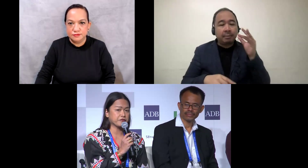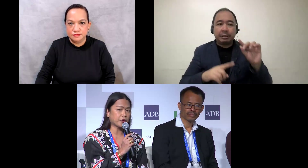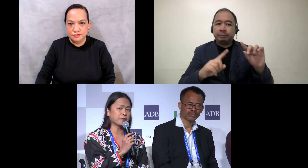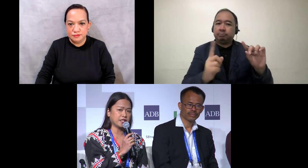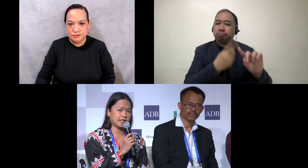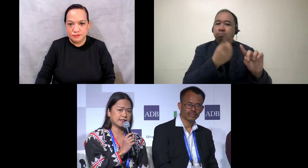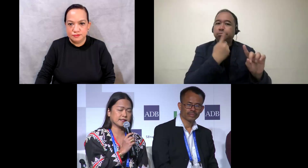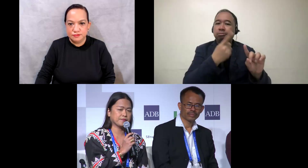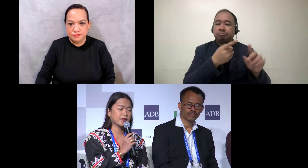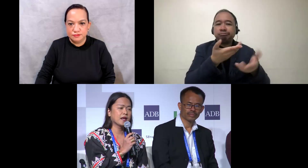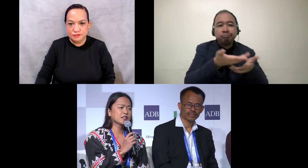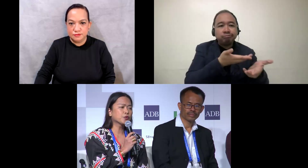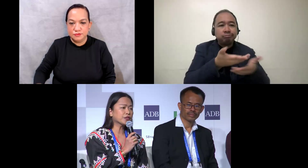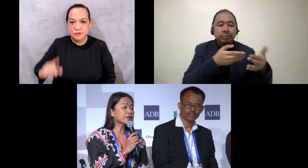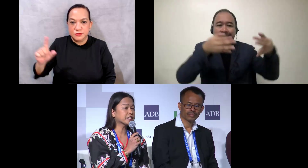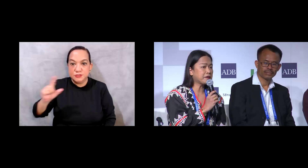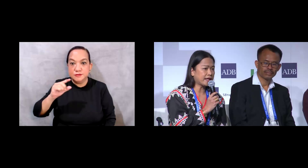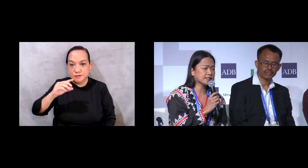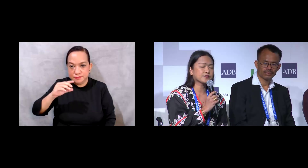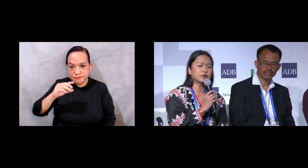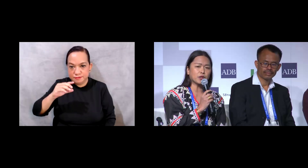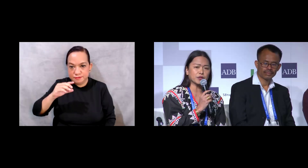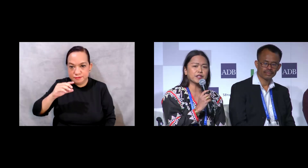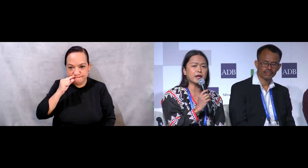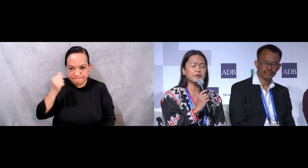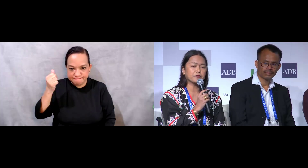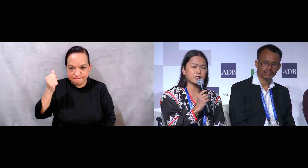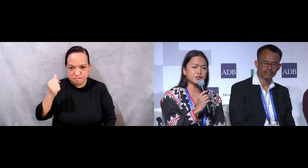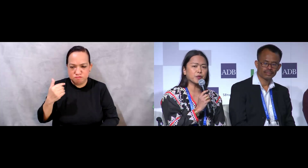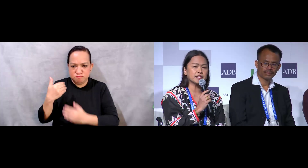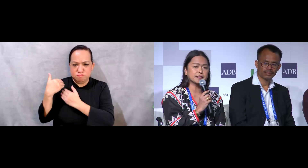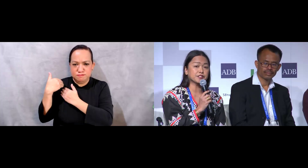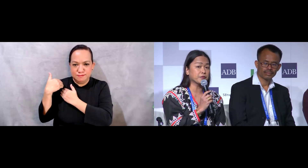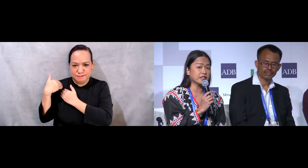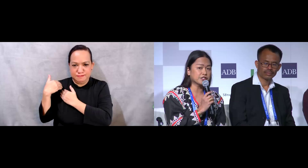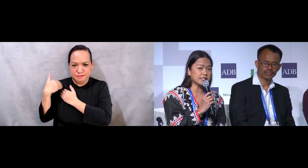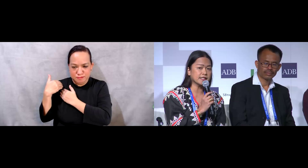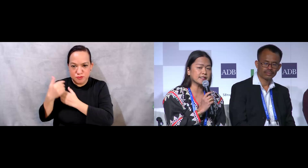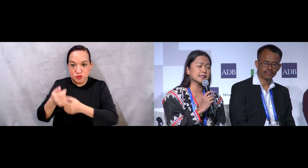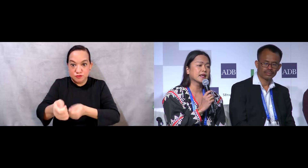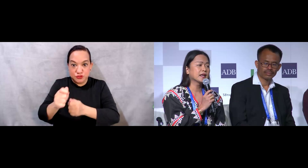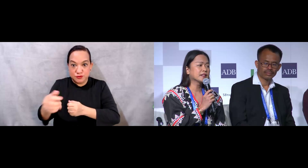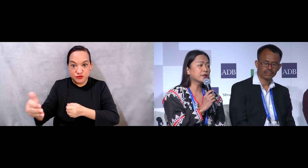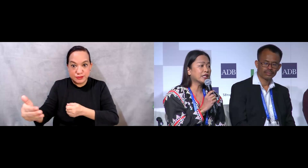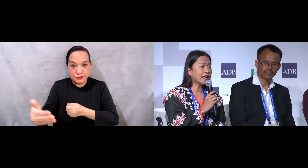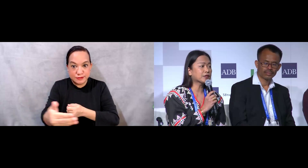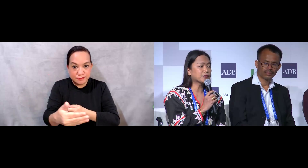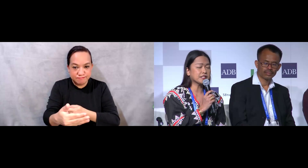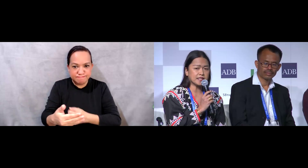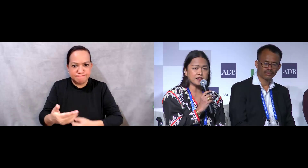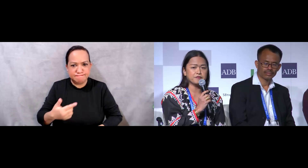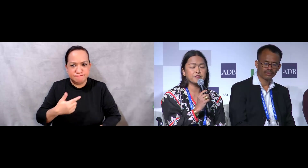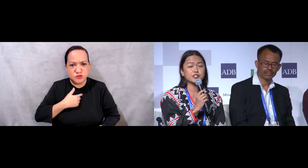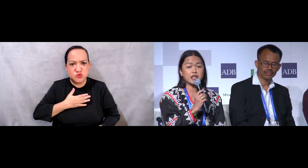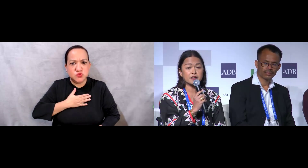for fisherfolk communities. So what are their demands? When we talk to them, the first one is distributive justice. They would like